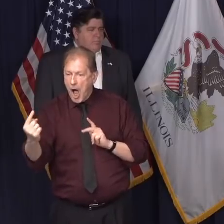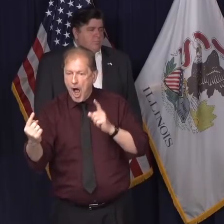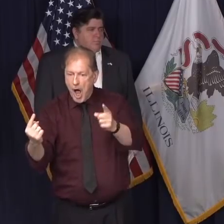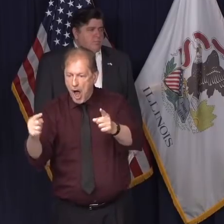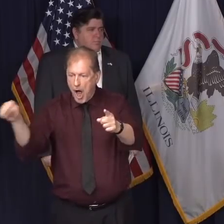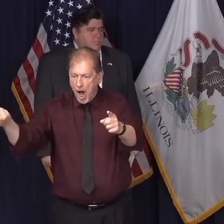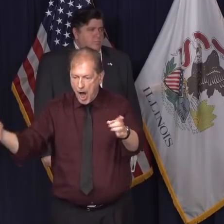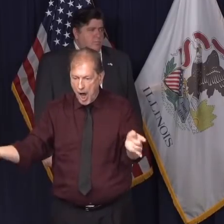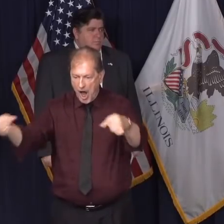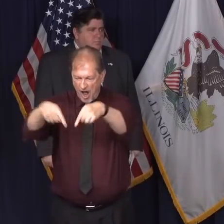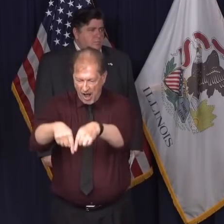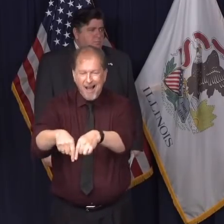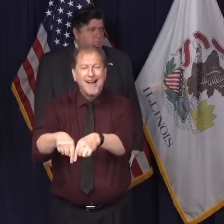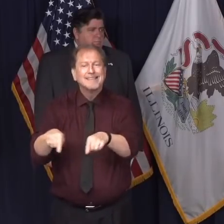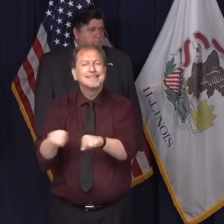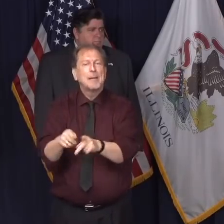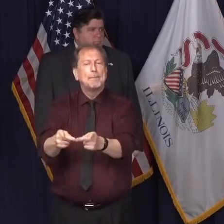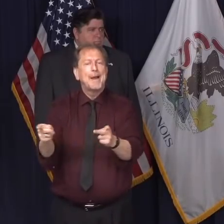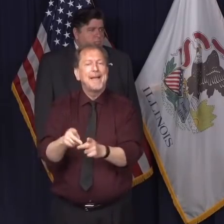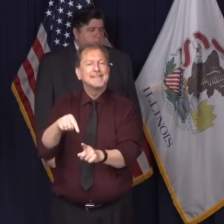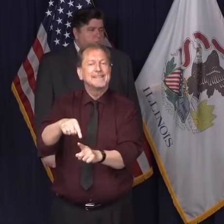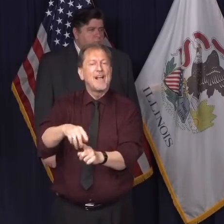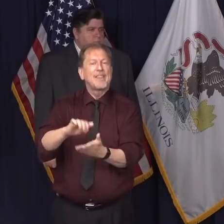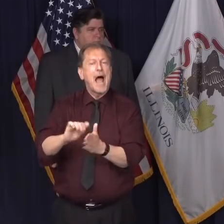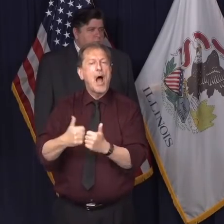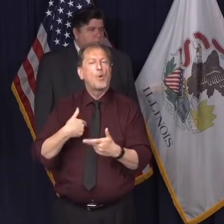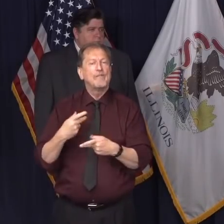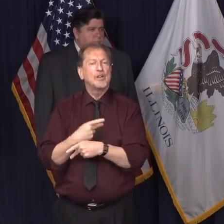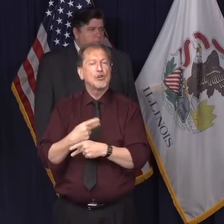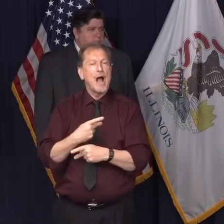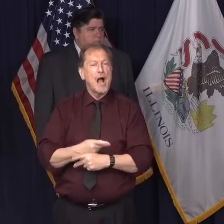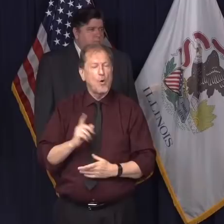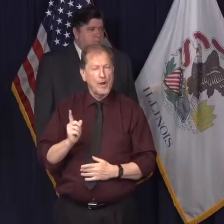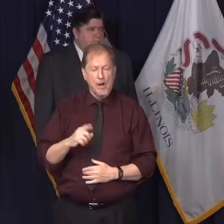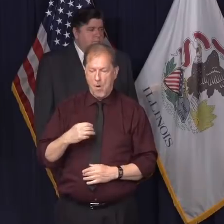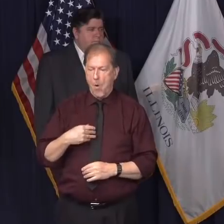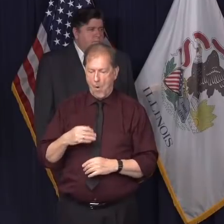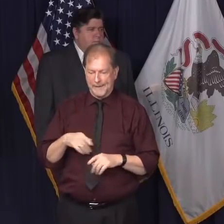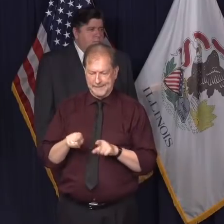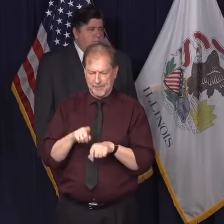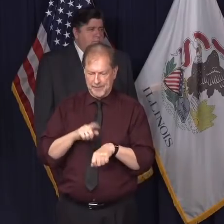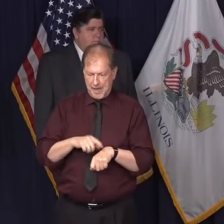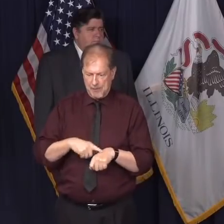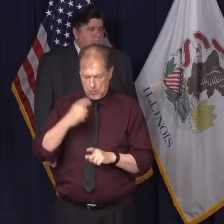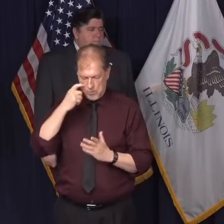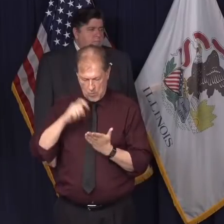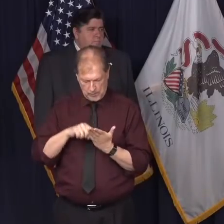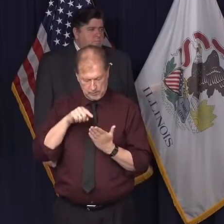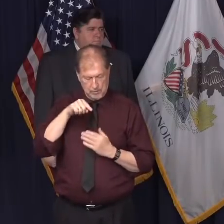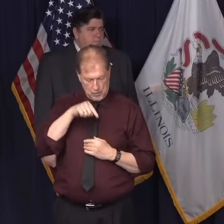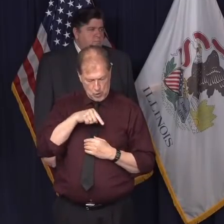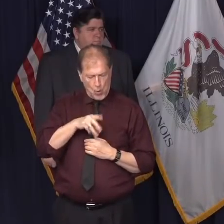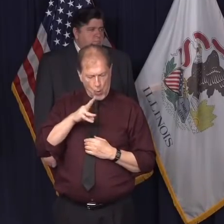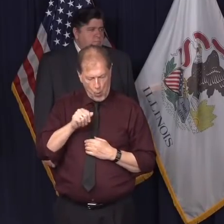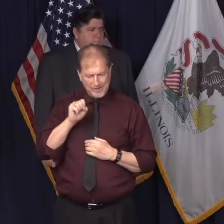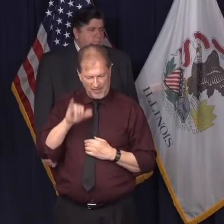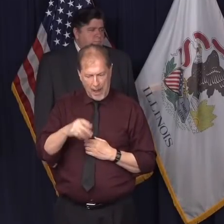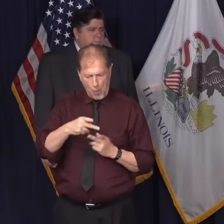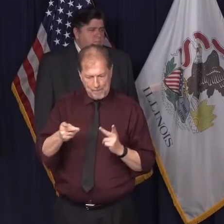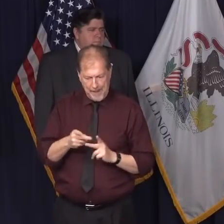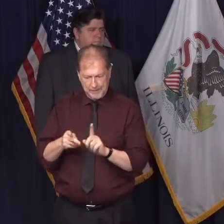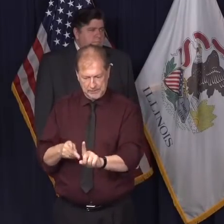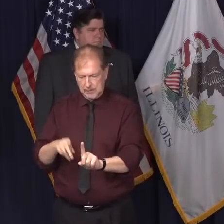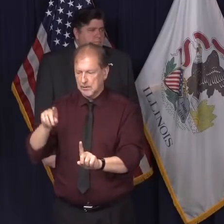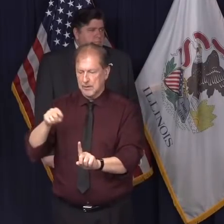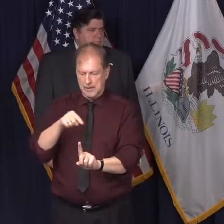things together like an investigator to say, wow, there were around the same time, we have all these people that frequented this